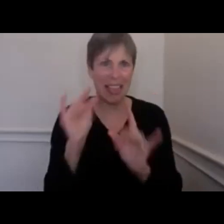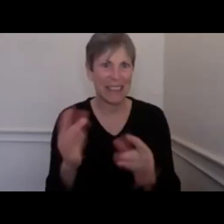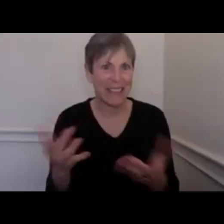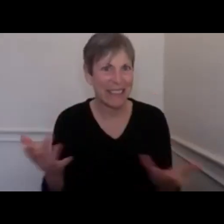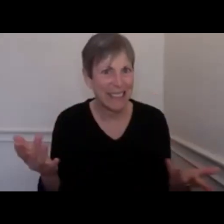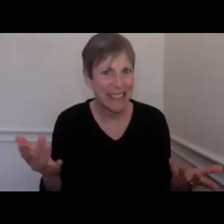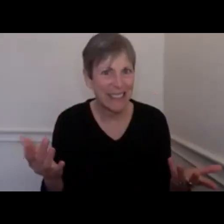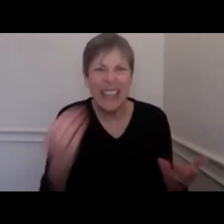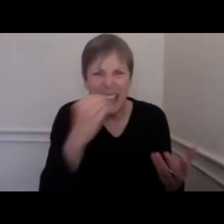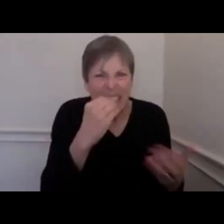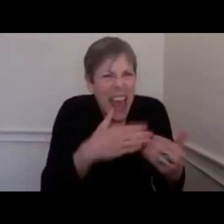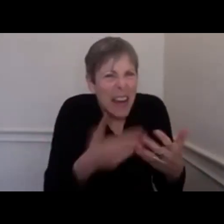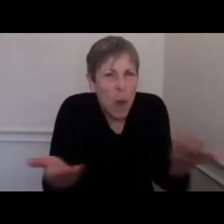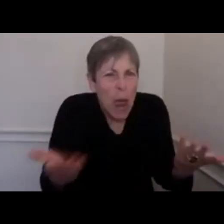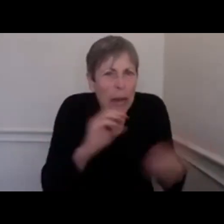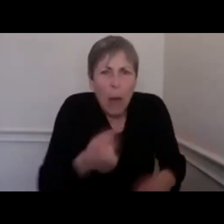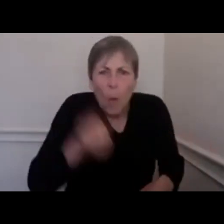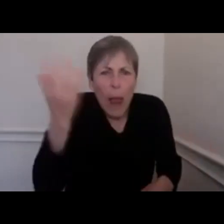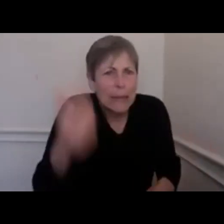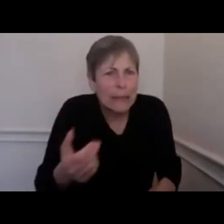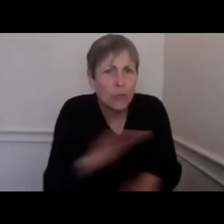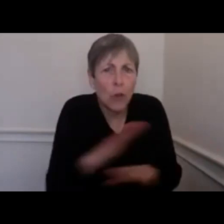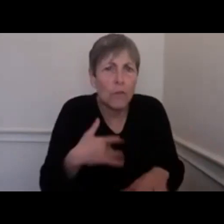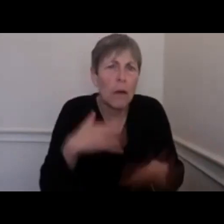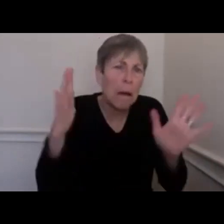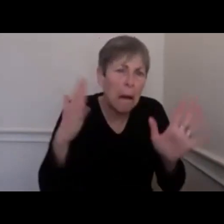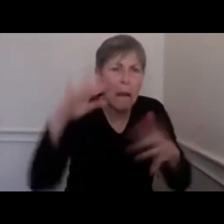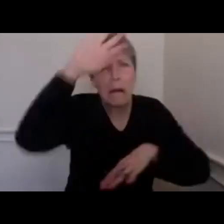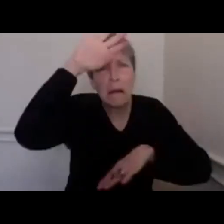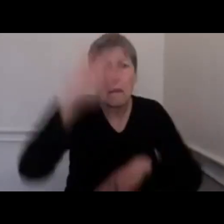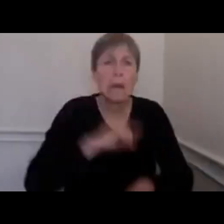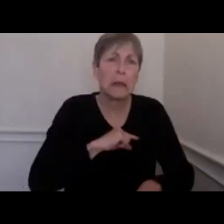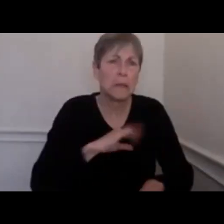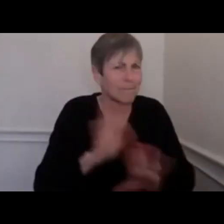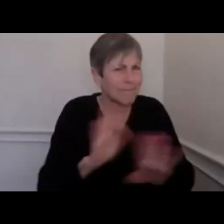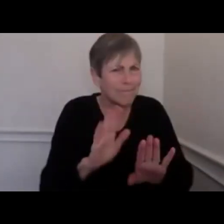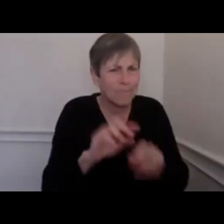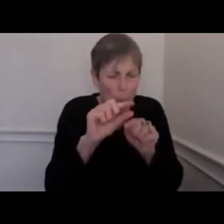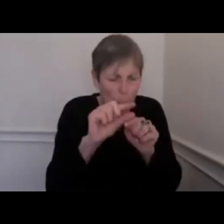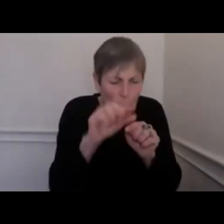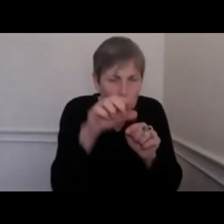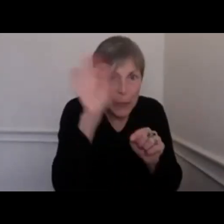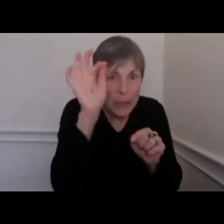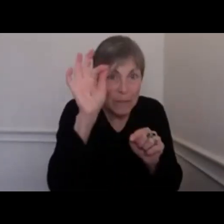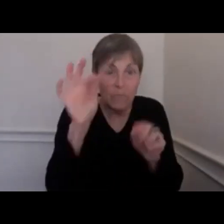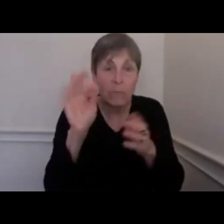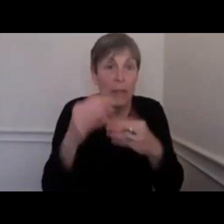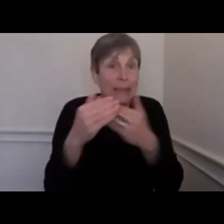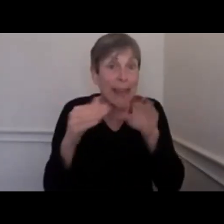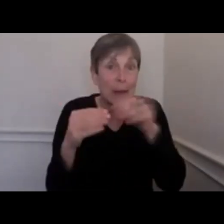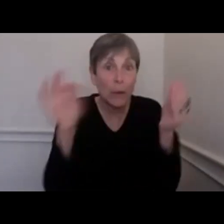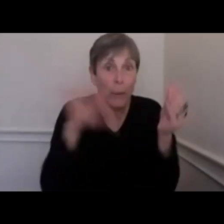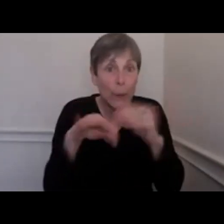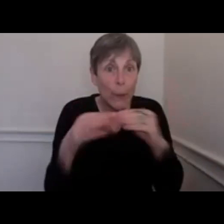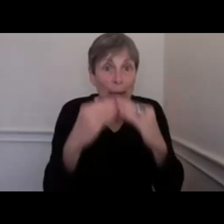going to eat the basil anyway, right? So literally put that little thinning on a sandwich, on your curry.